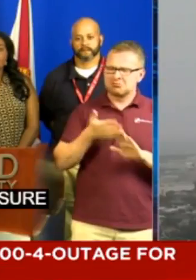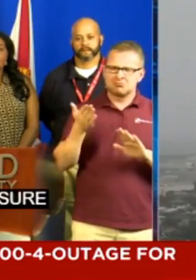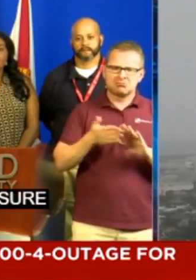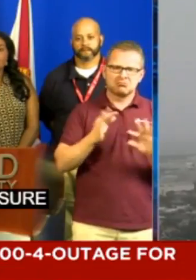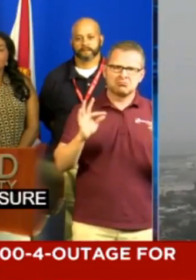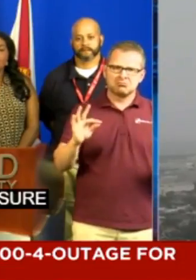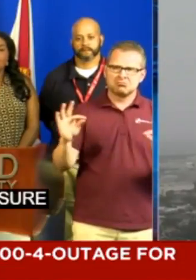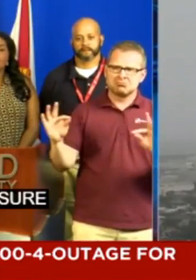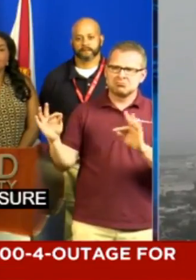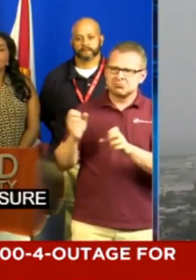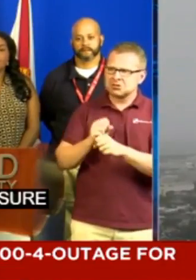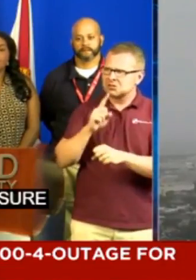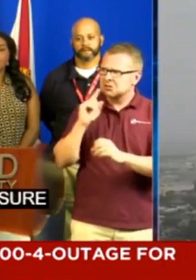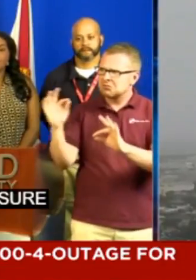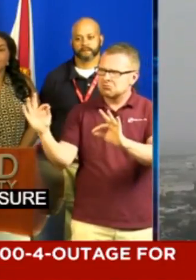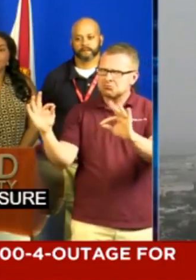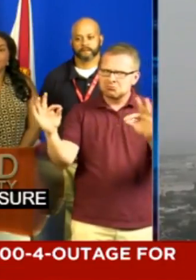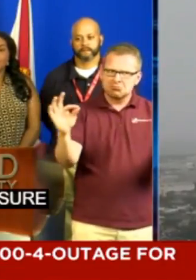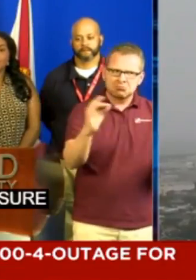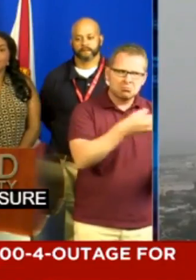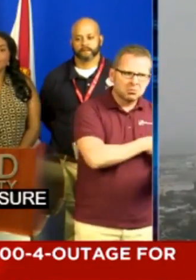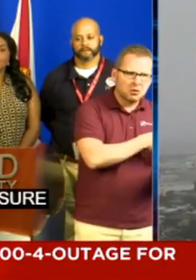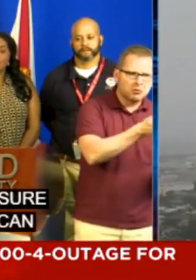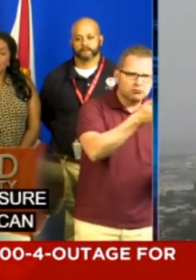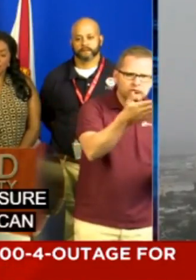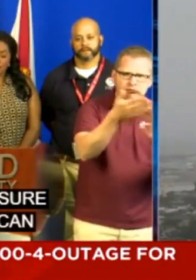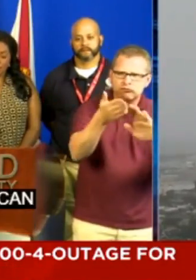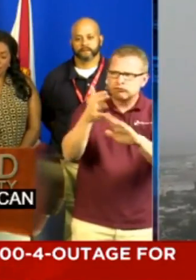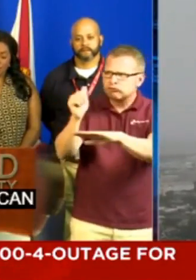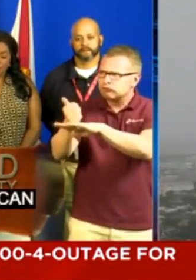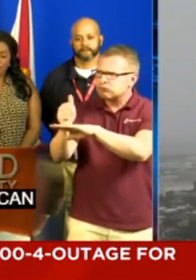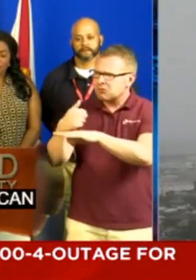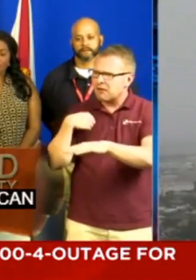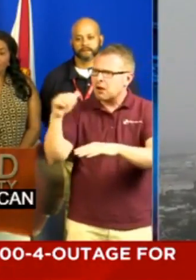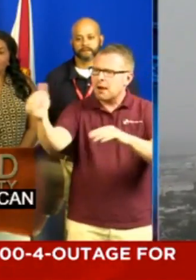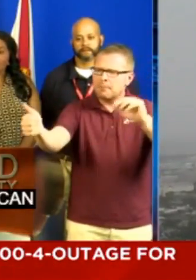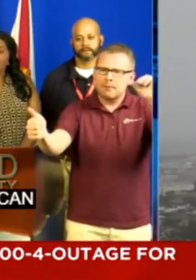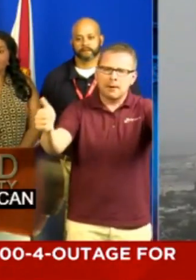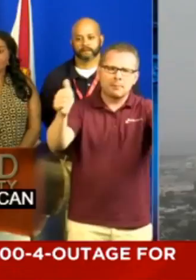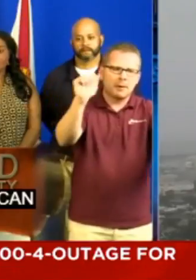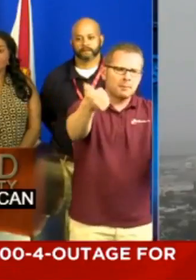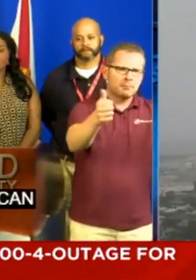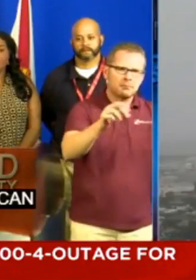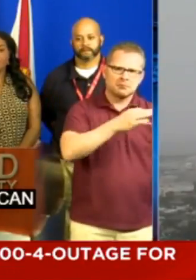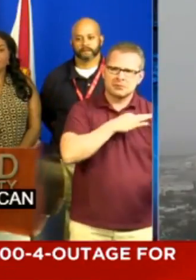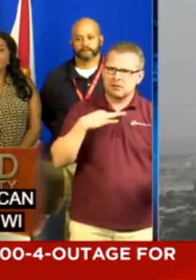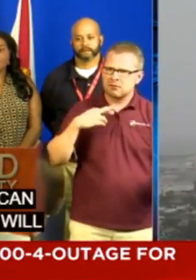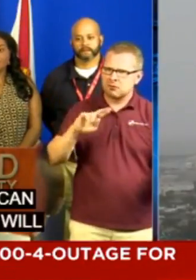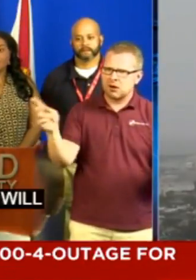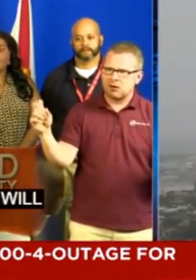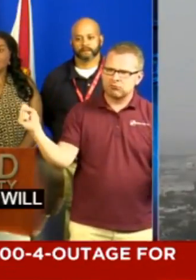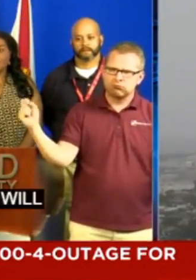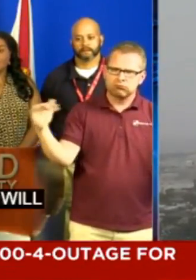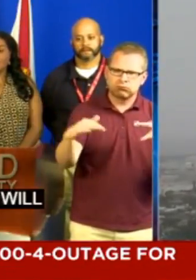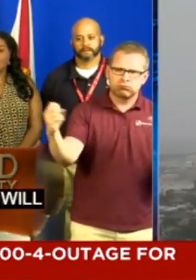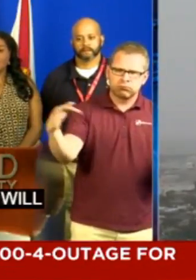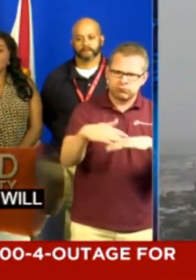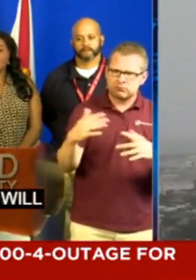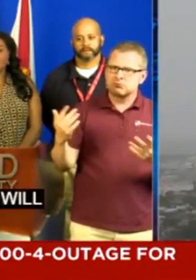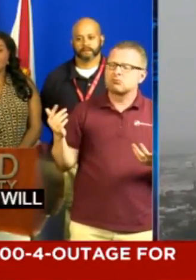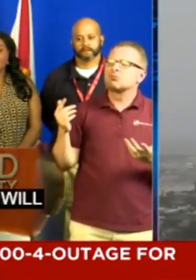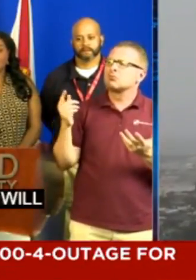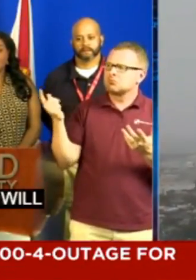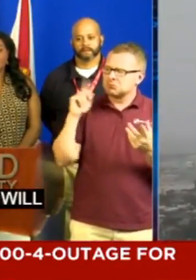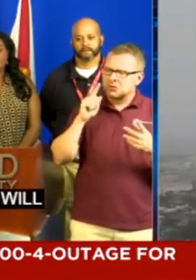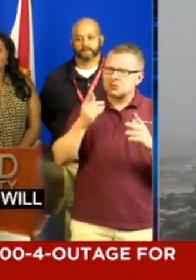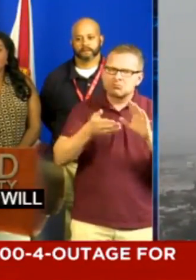in place for a proper restoration. We have over 13,000 workers